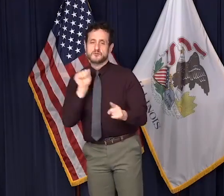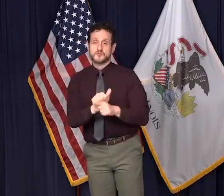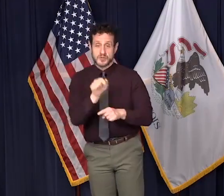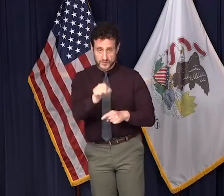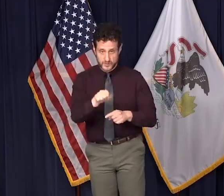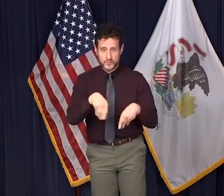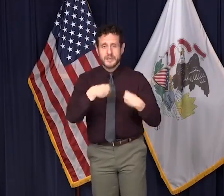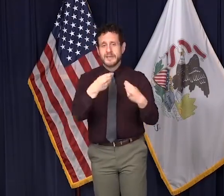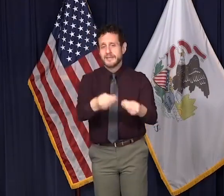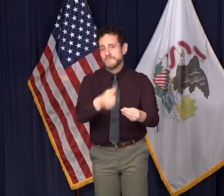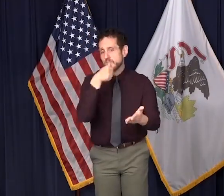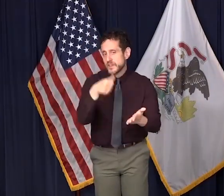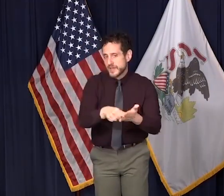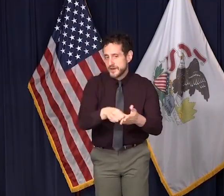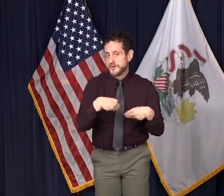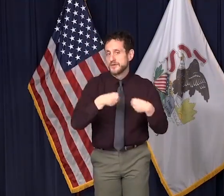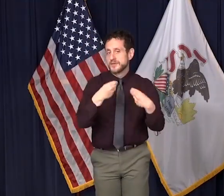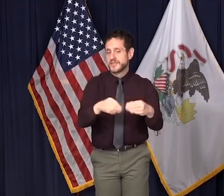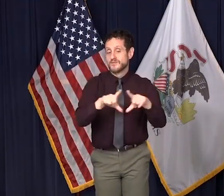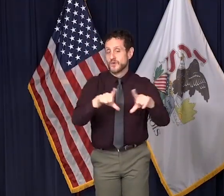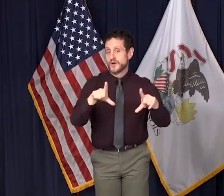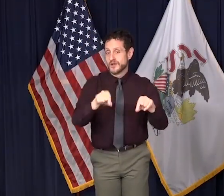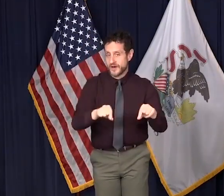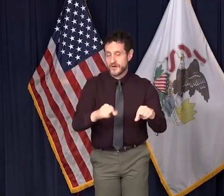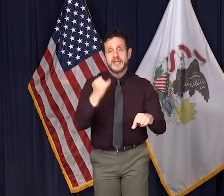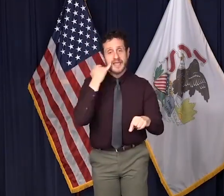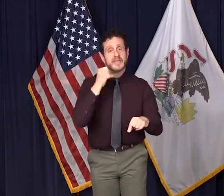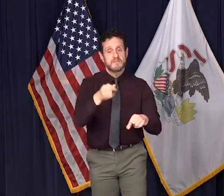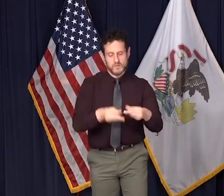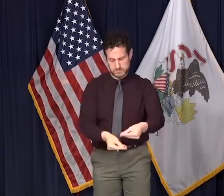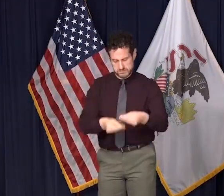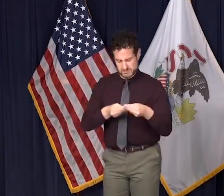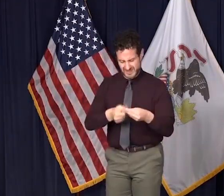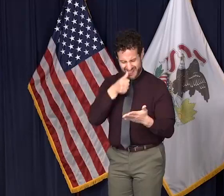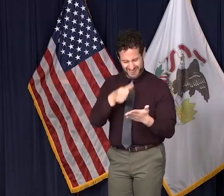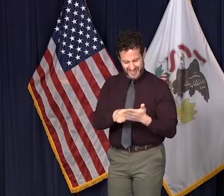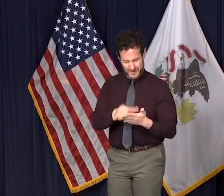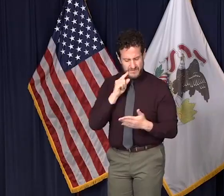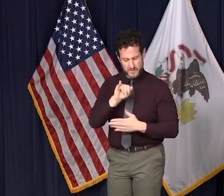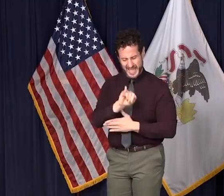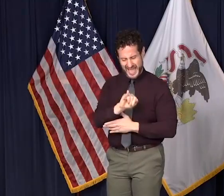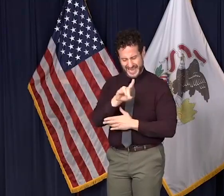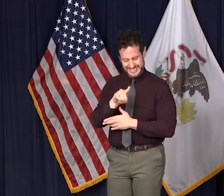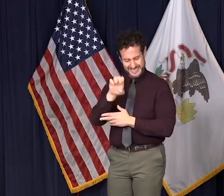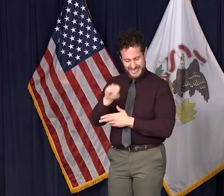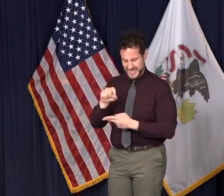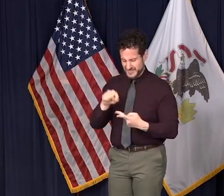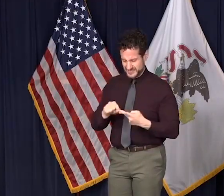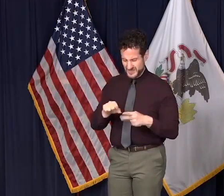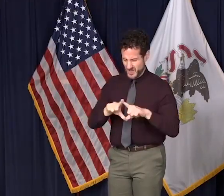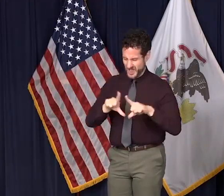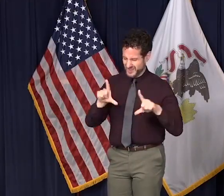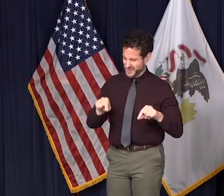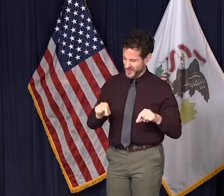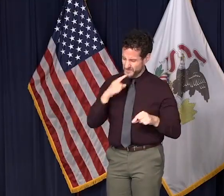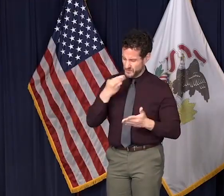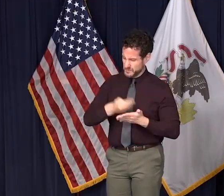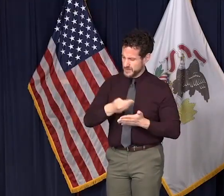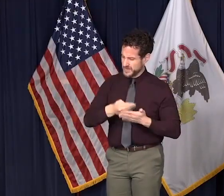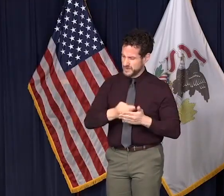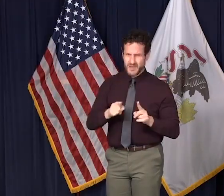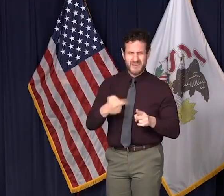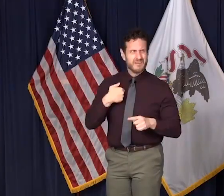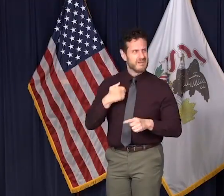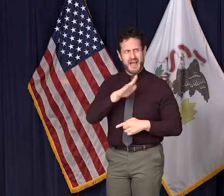scheme. If you received a letter from IDES or a debit card, but did not apply for